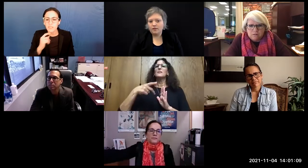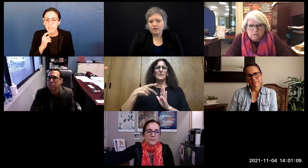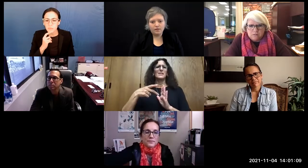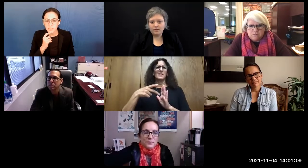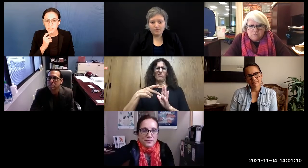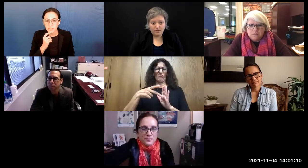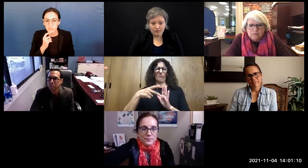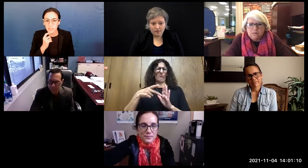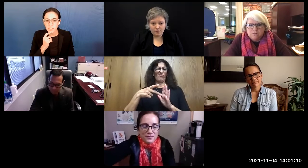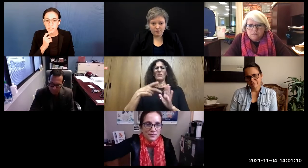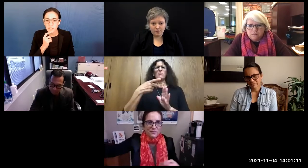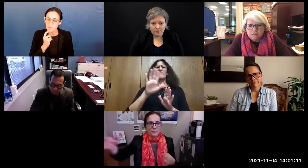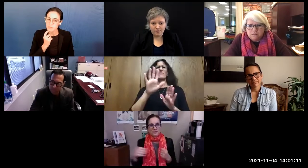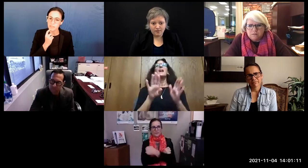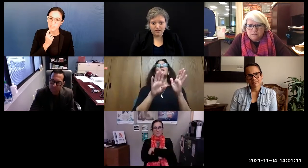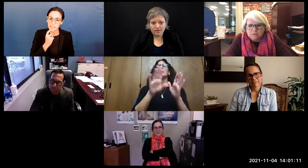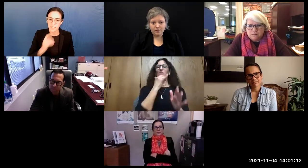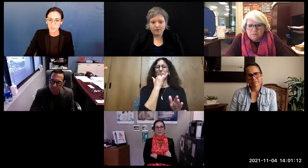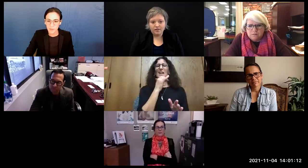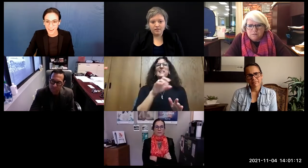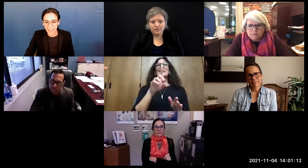development. No, let's see. No, I'm not right.